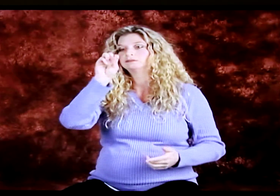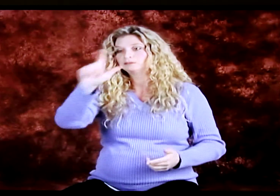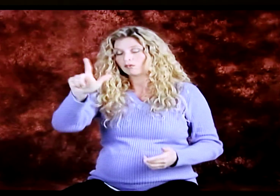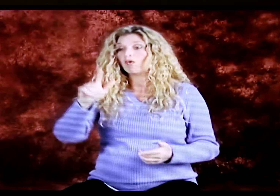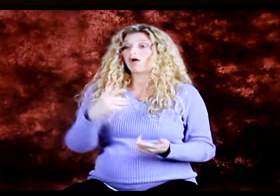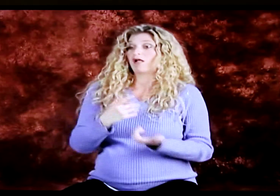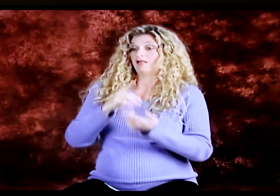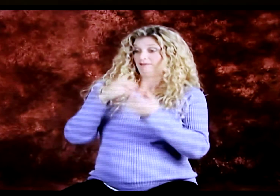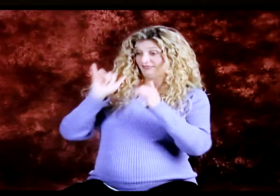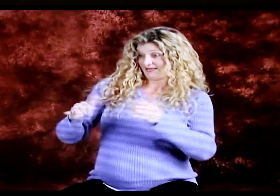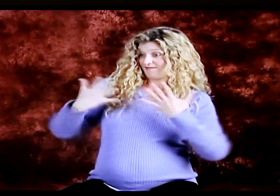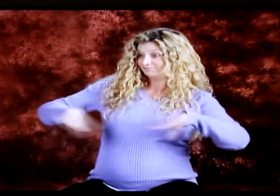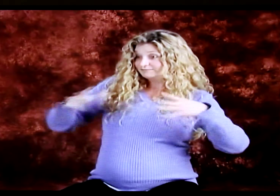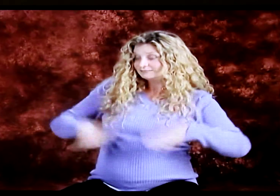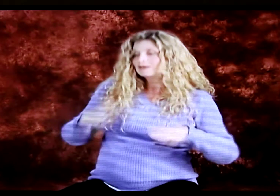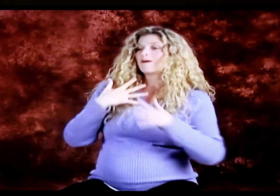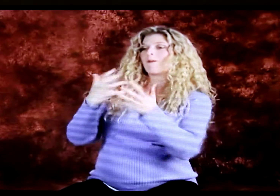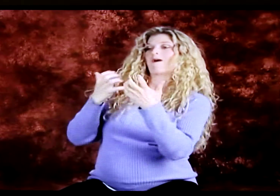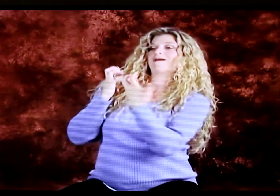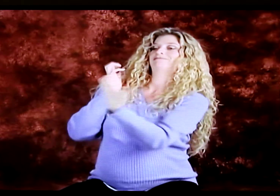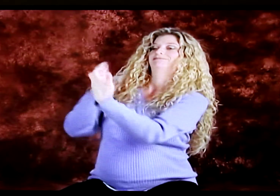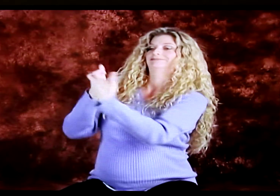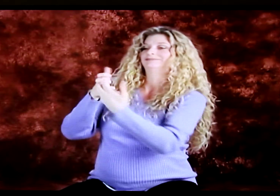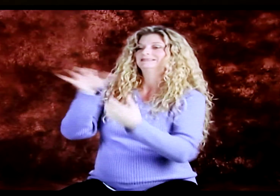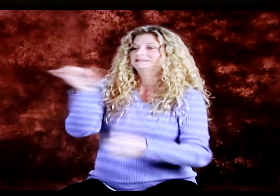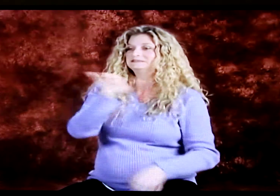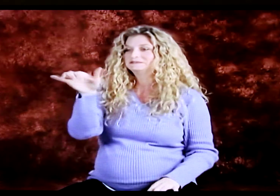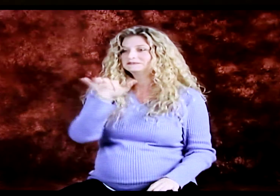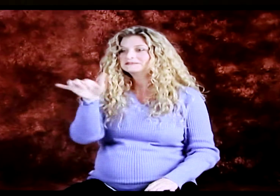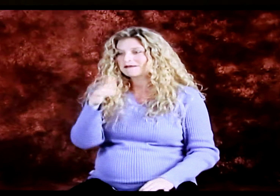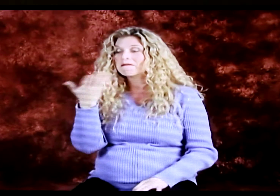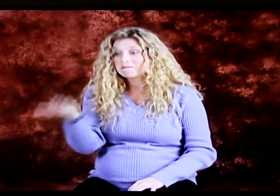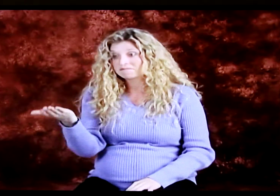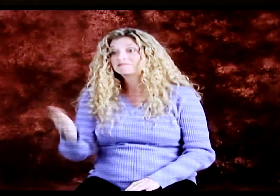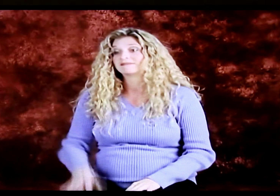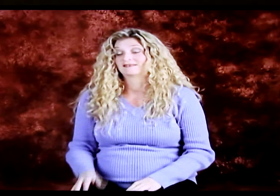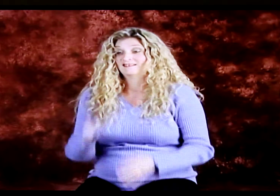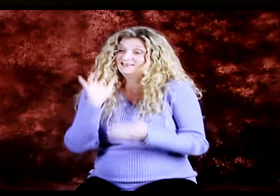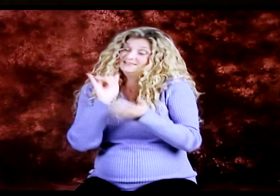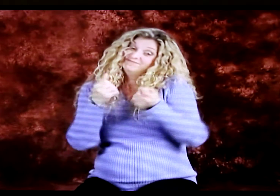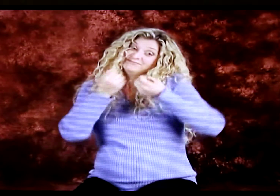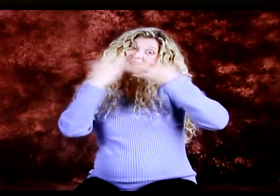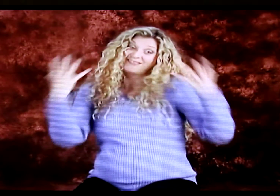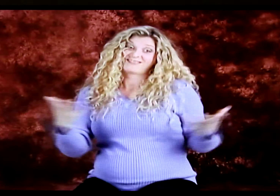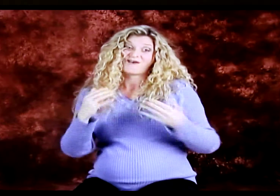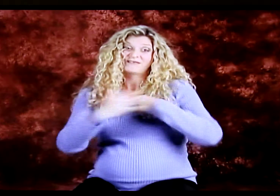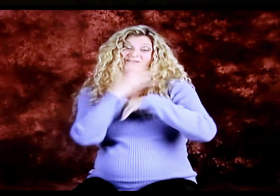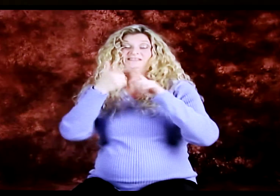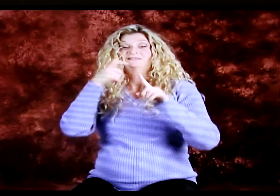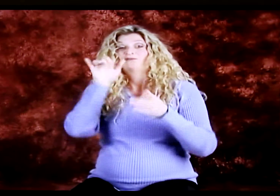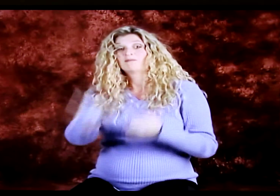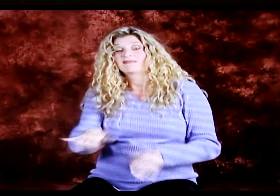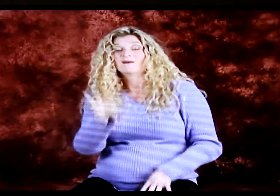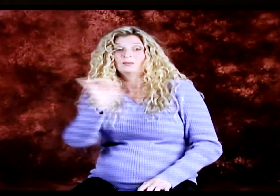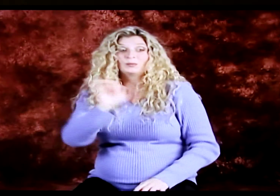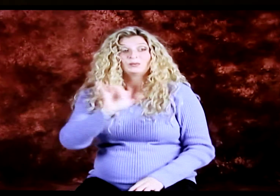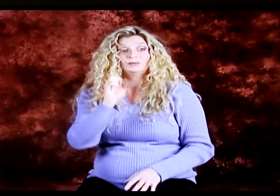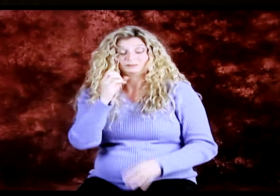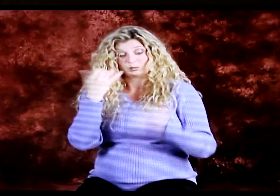or who your idol is. You know, you want to dress the same as your idol dresses. So there's a lot of